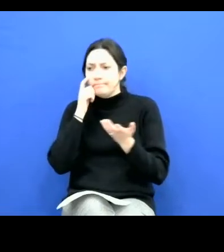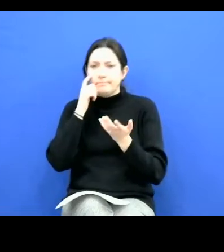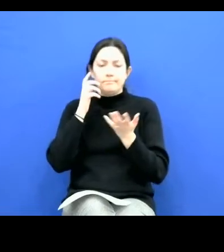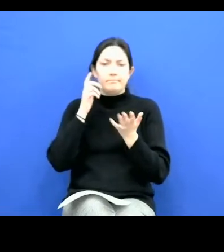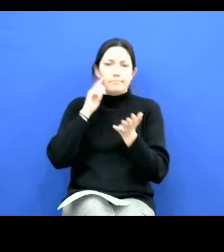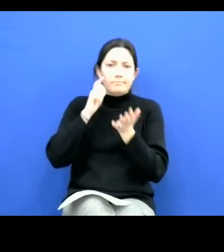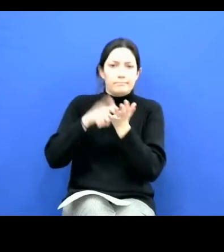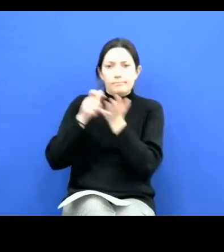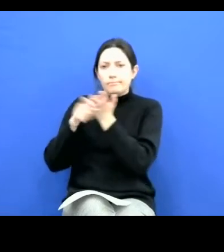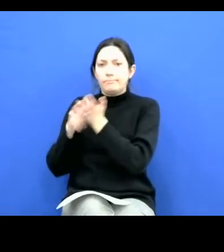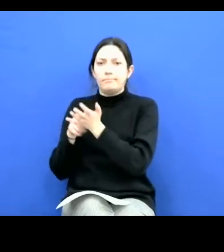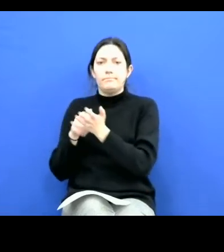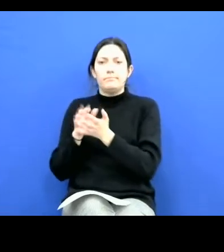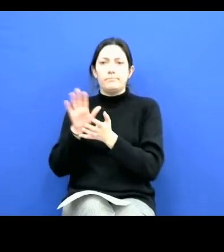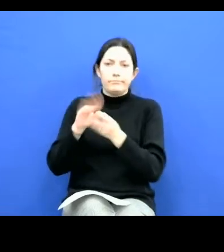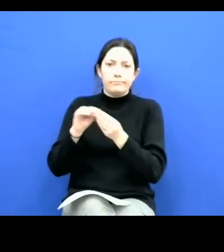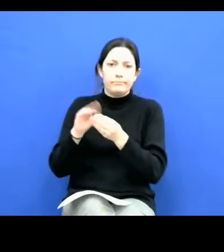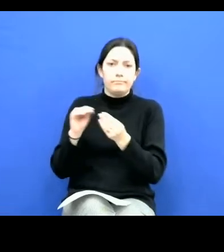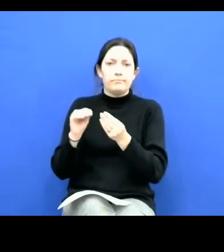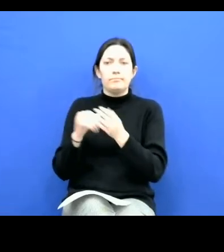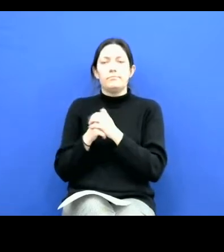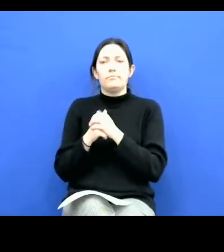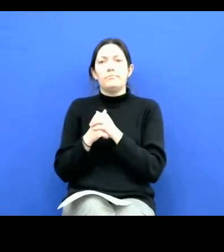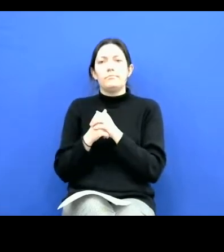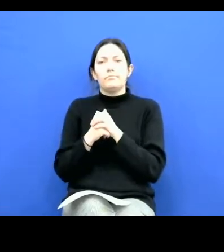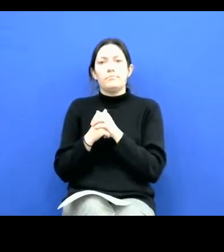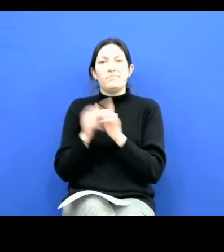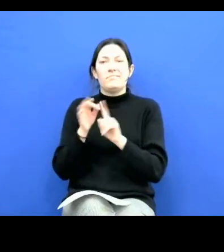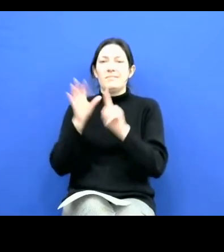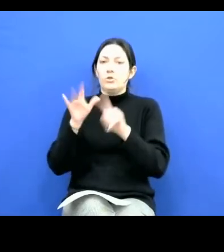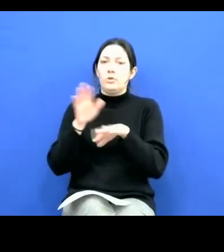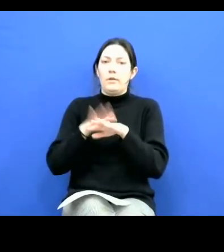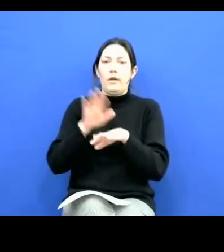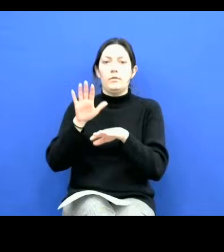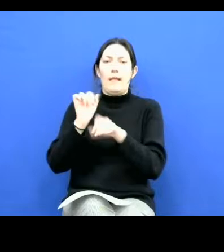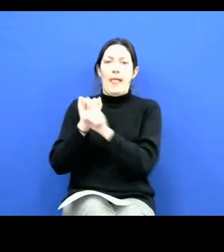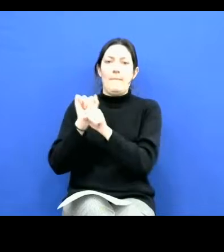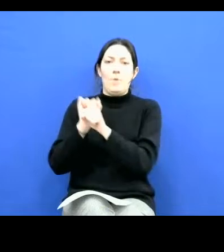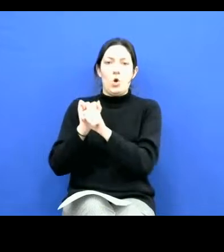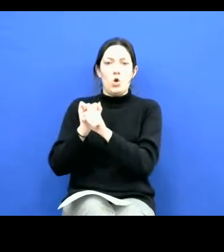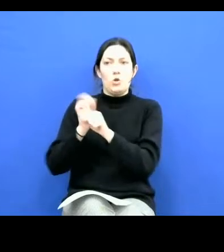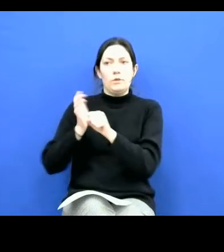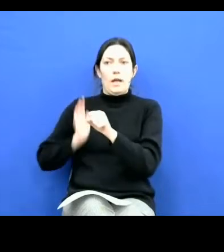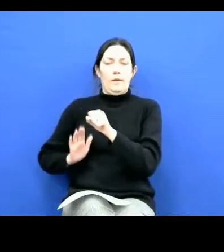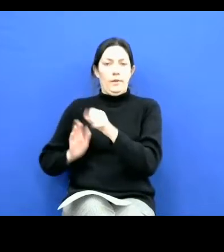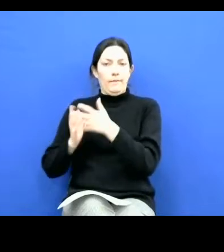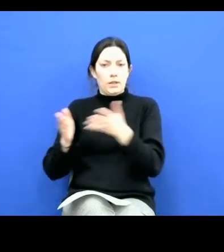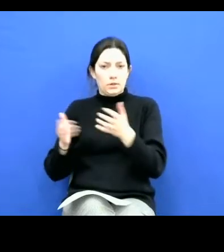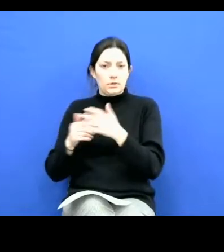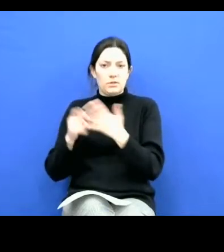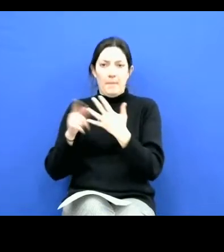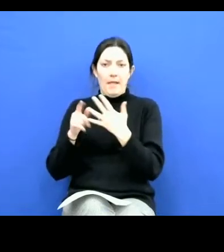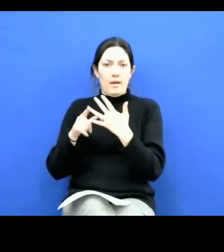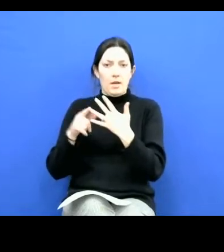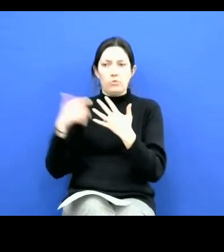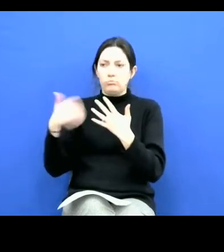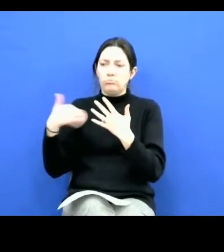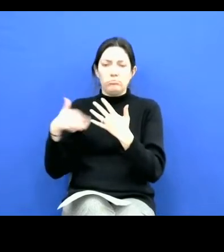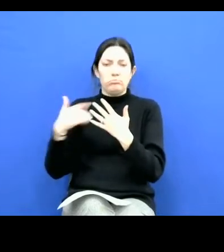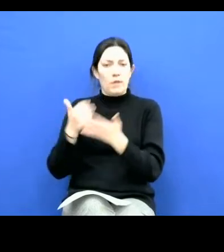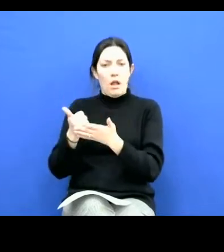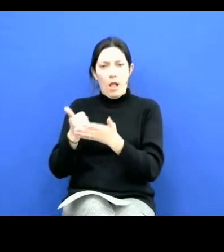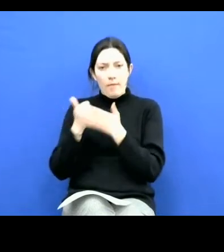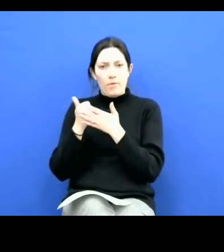especially with on the, we'll call it on the labor side of stuff, she was very